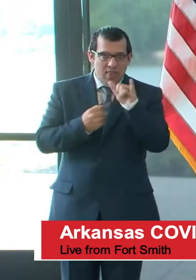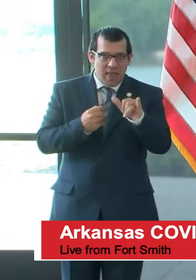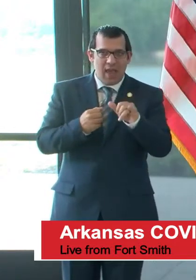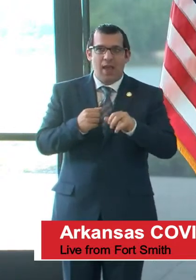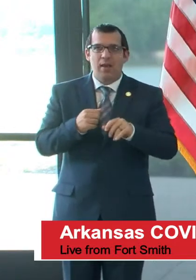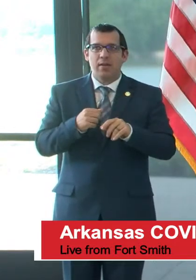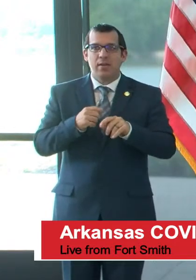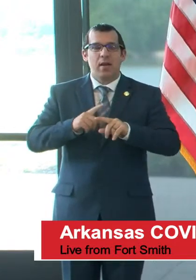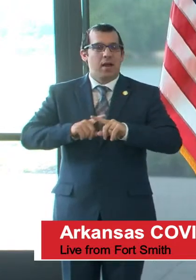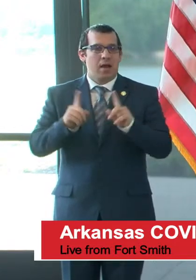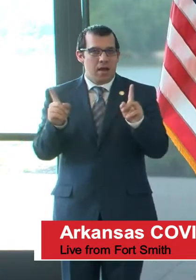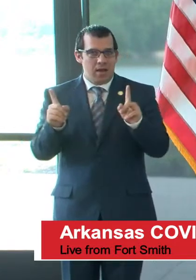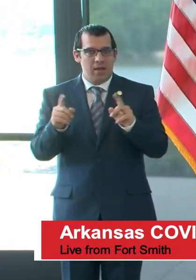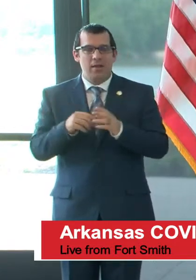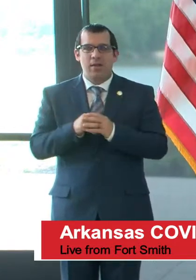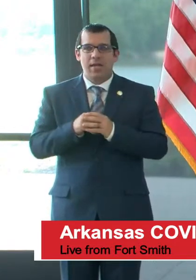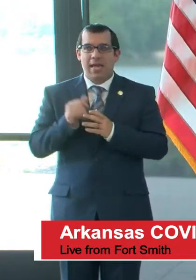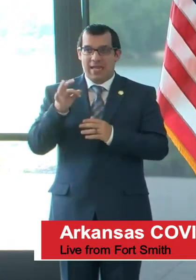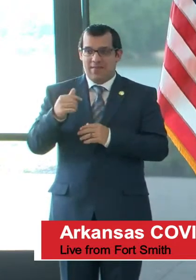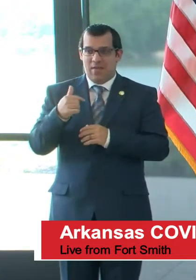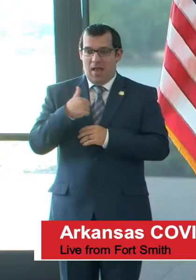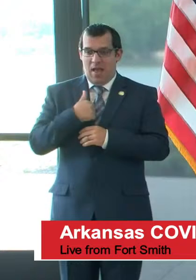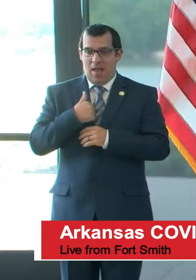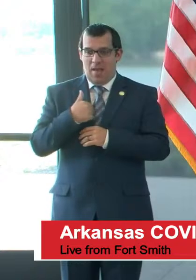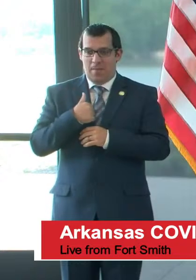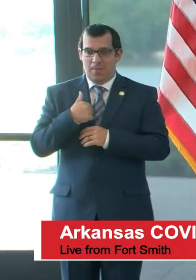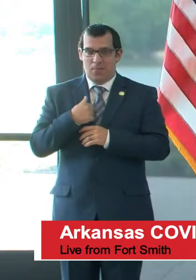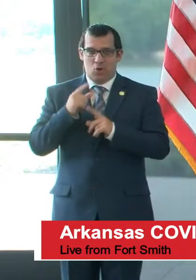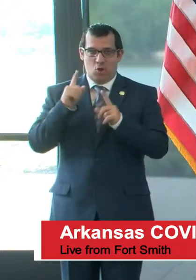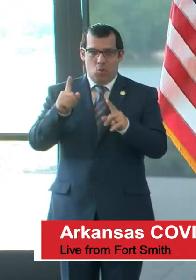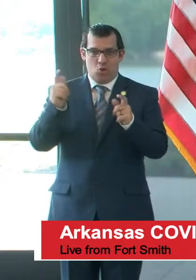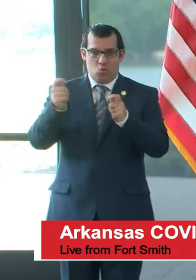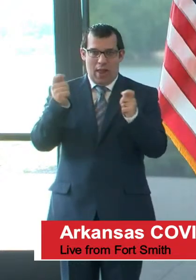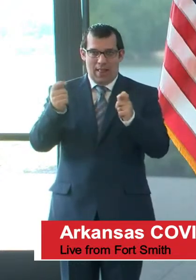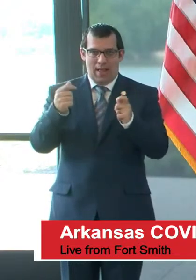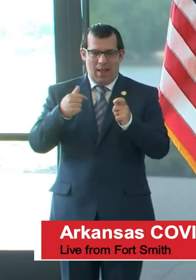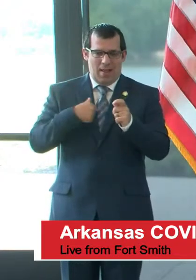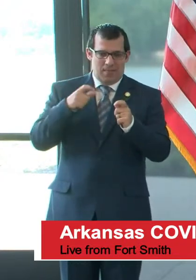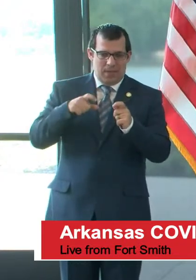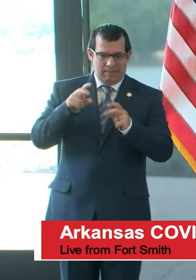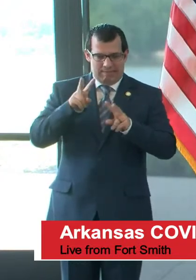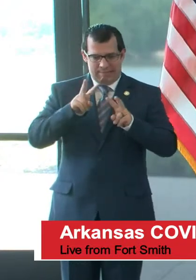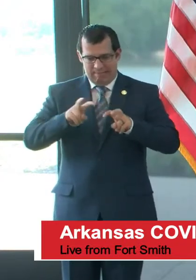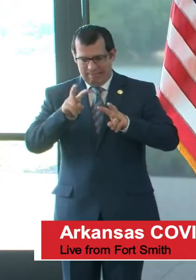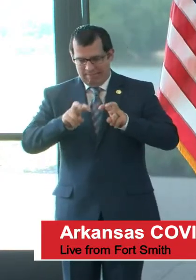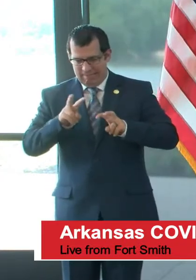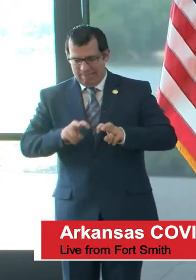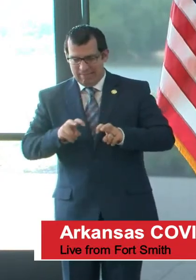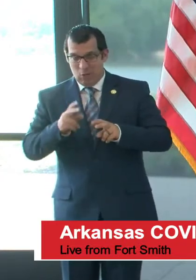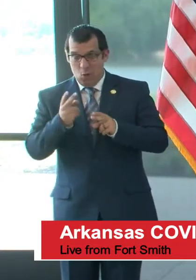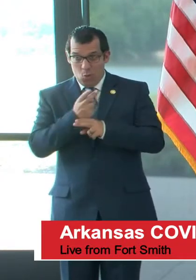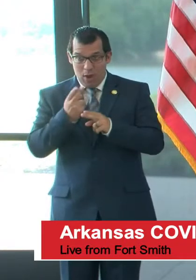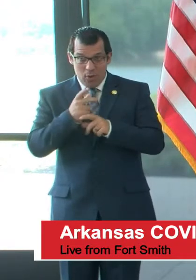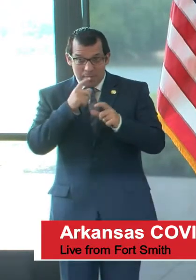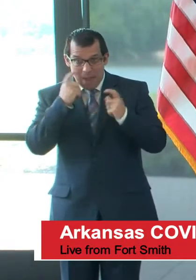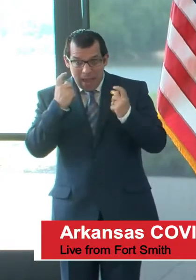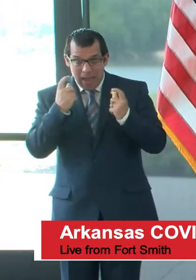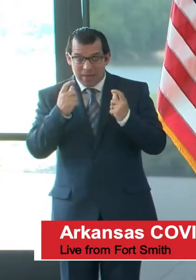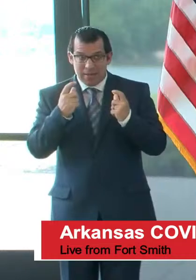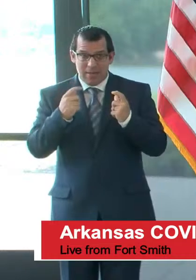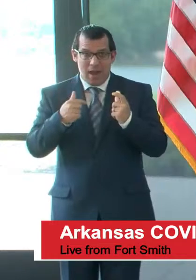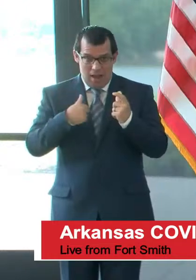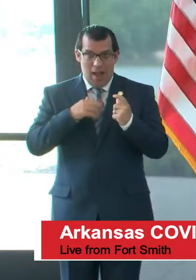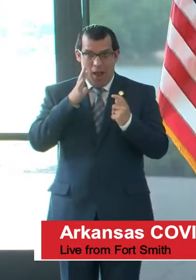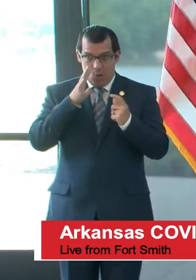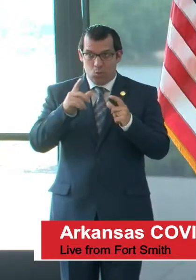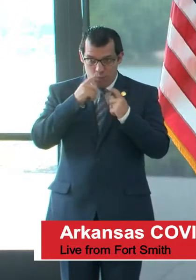that. But if I'm going to the rally, I'm looking at are we wearing masks? I'd